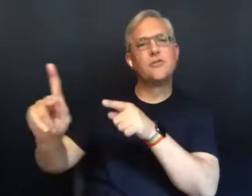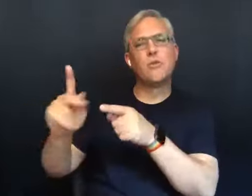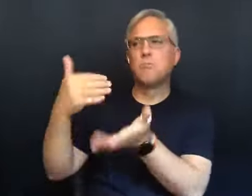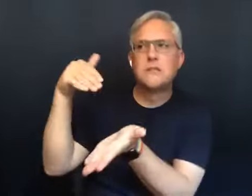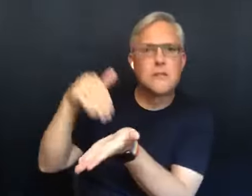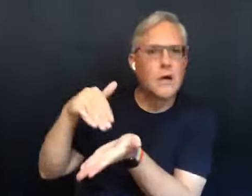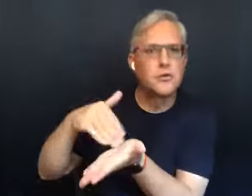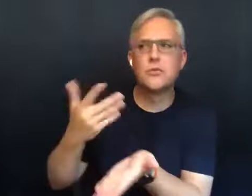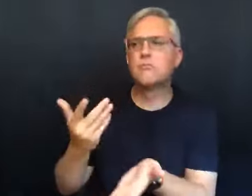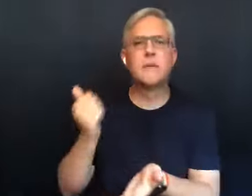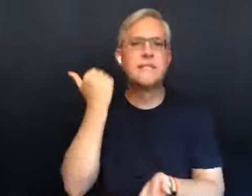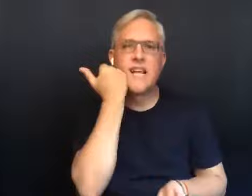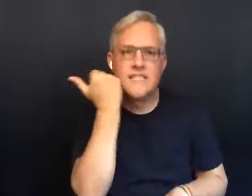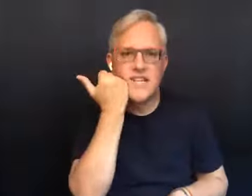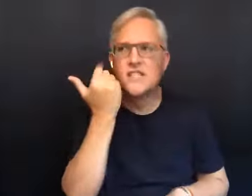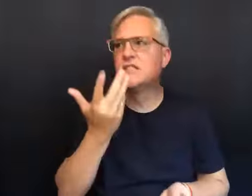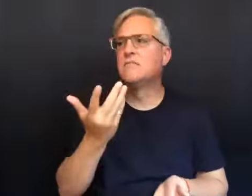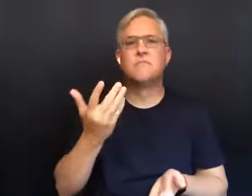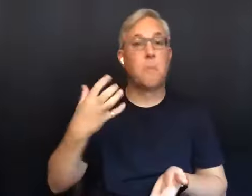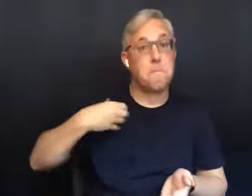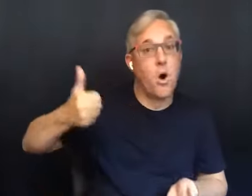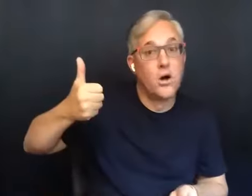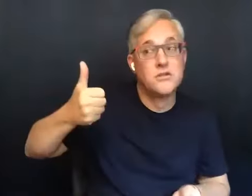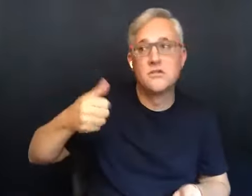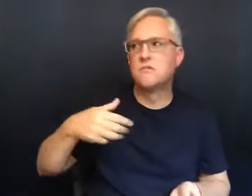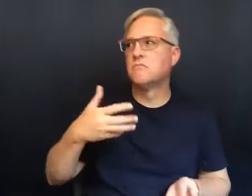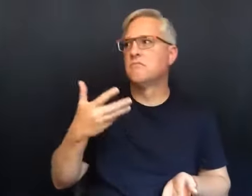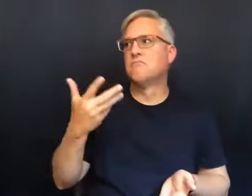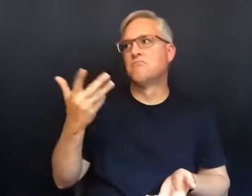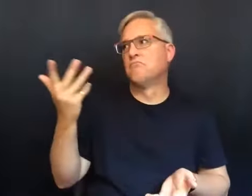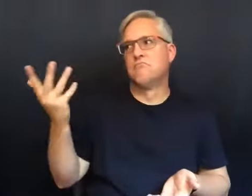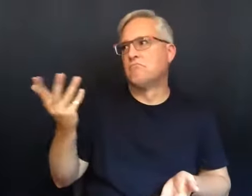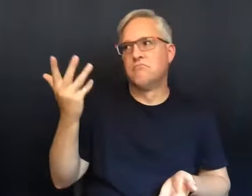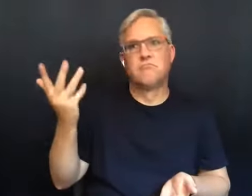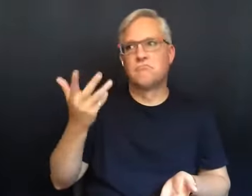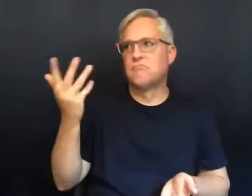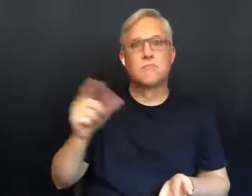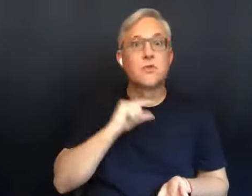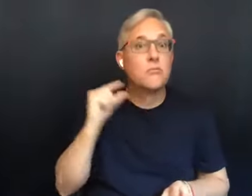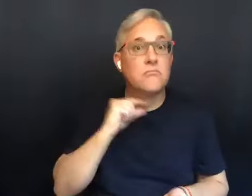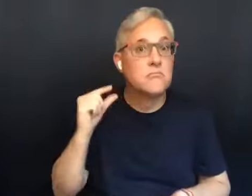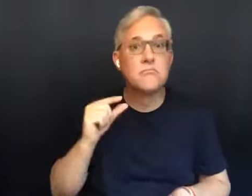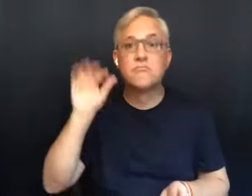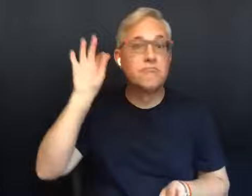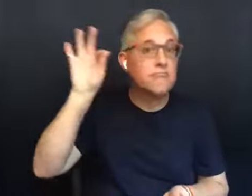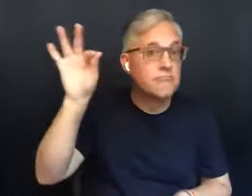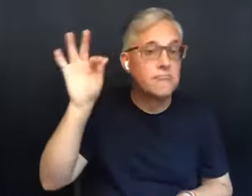a professional that we already know and have a relationship with, a doctor or a dentist, our boss or